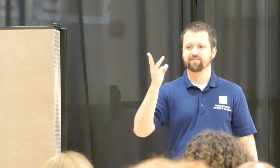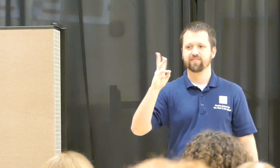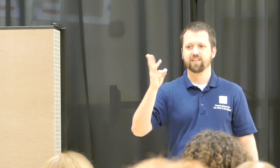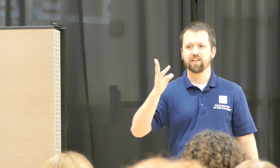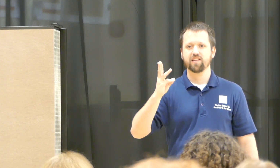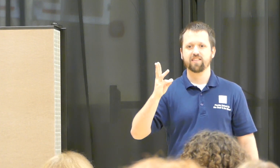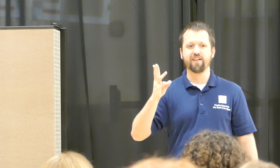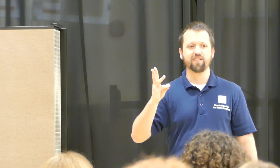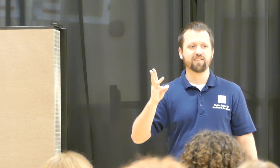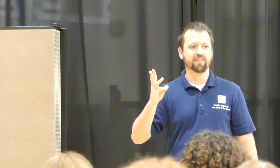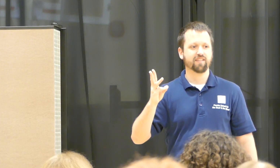7.